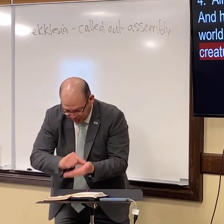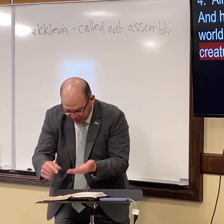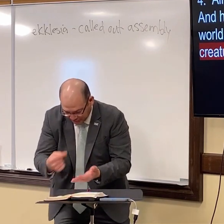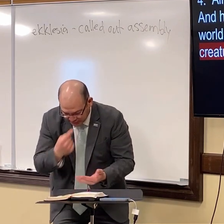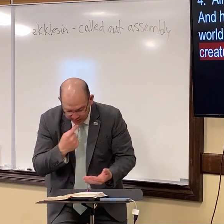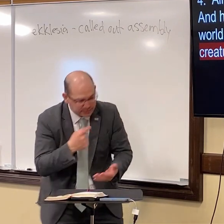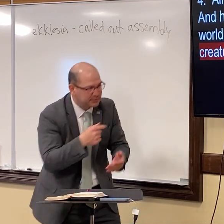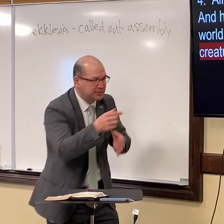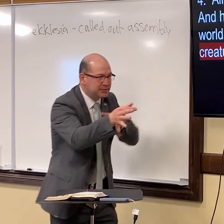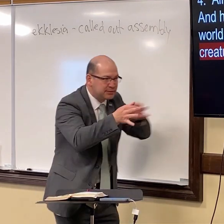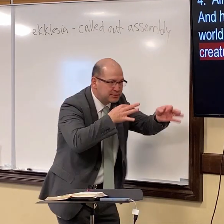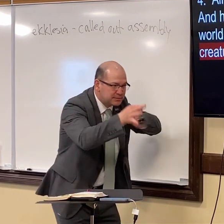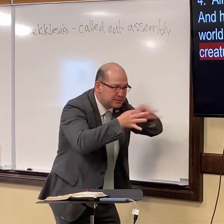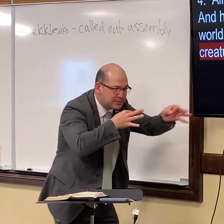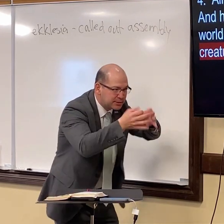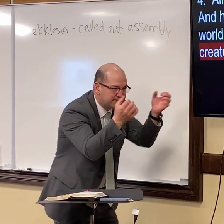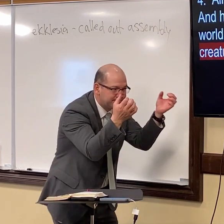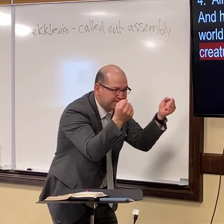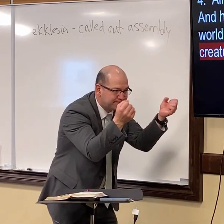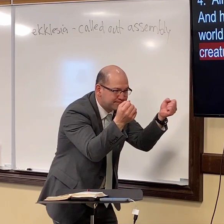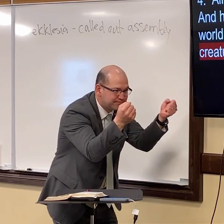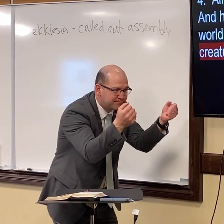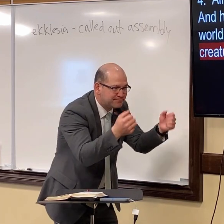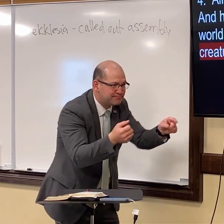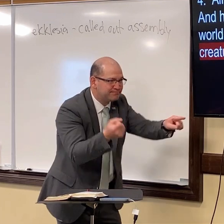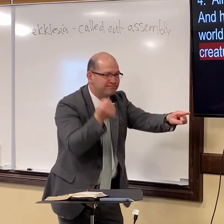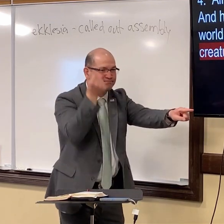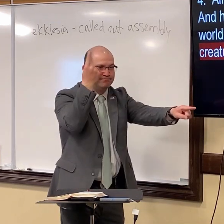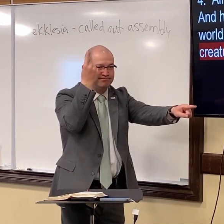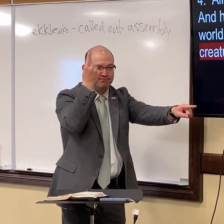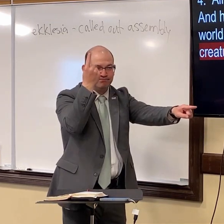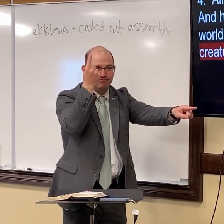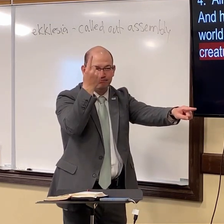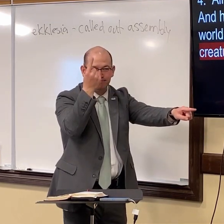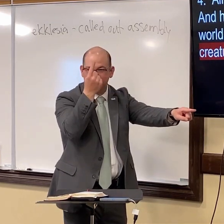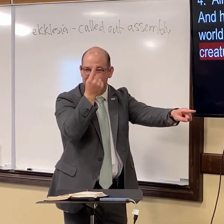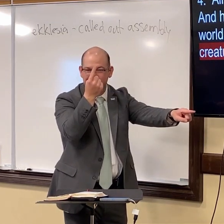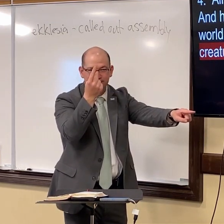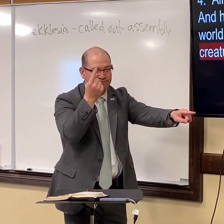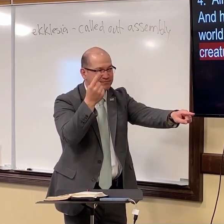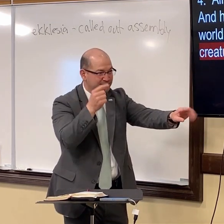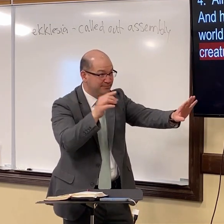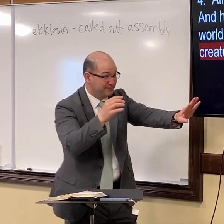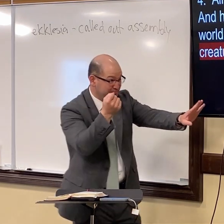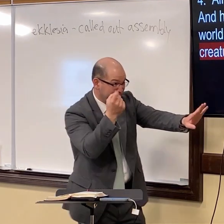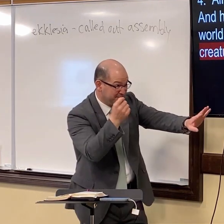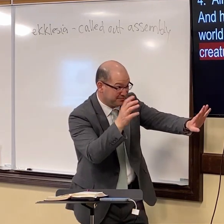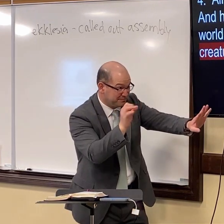language, and I can tell you what this verse says. I can sign it to you and I can help you understand it.